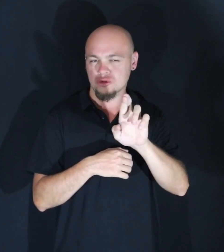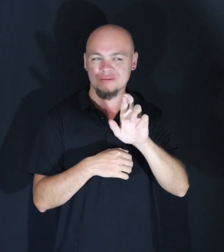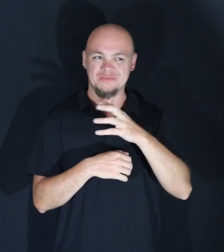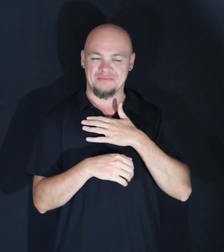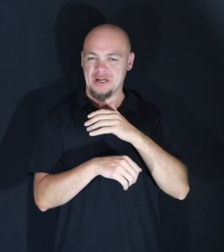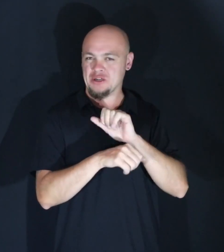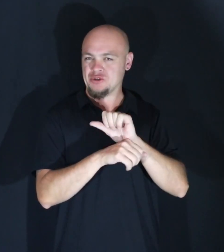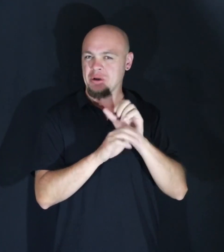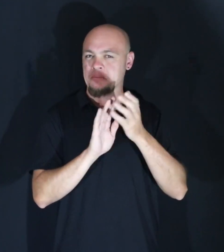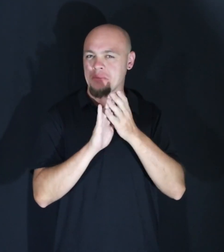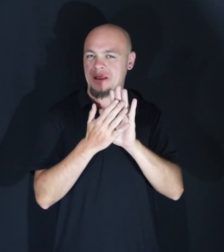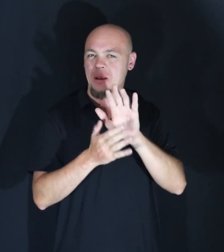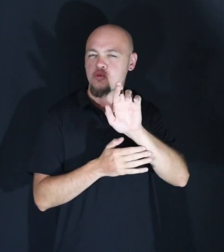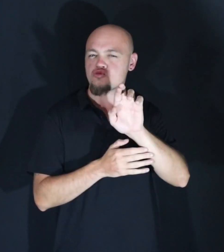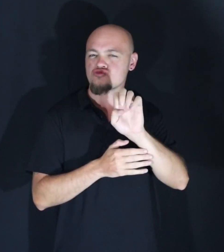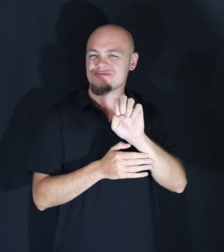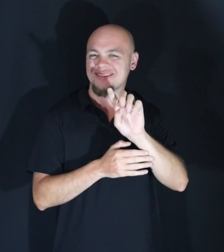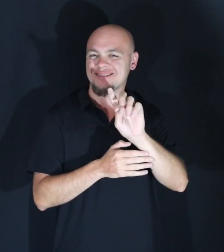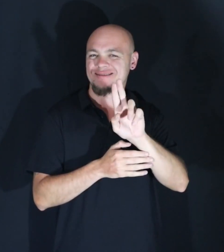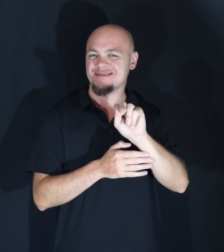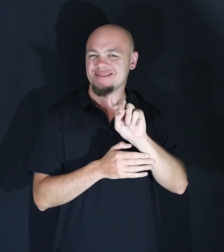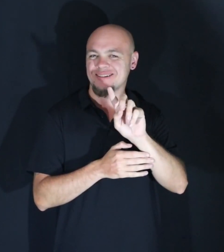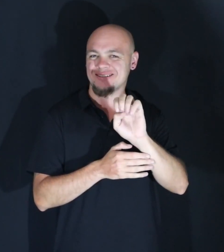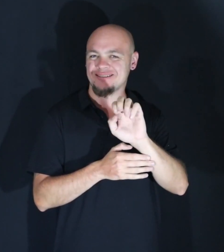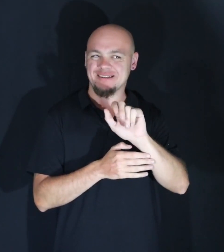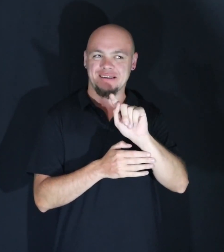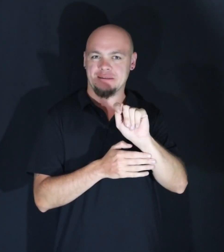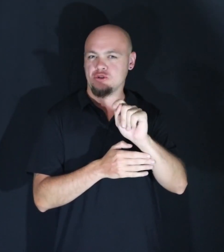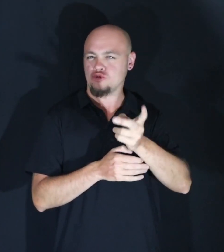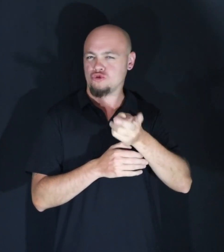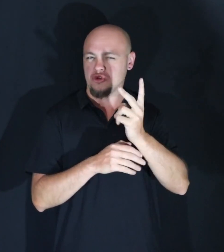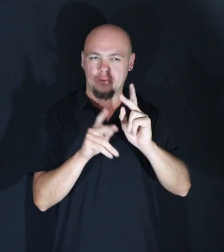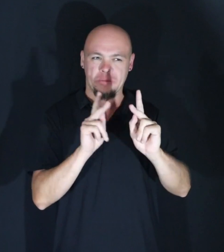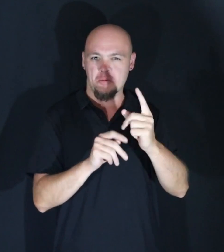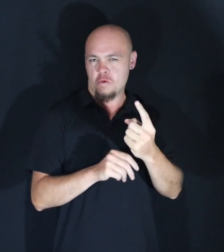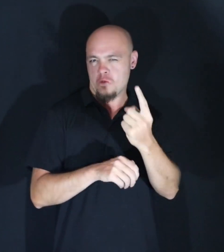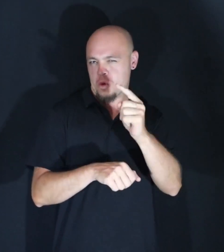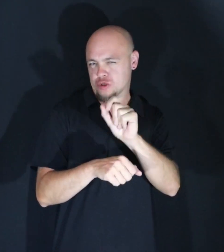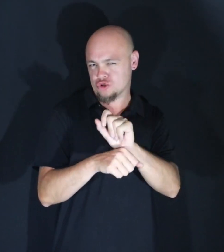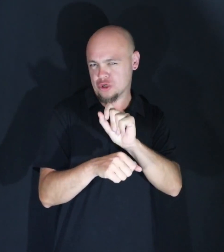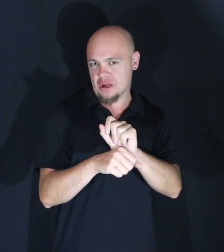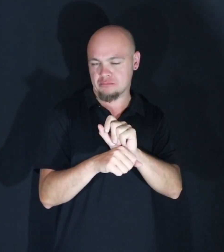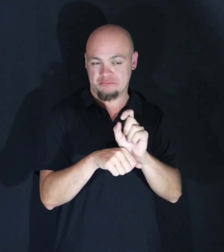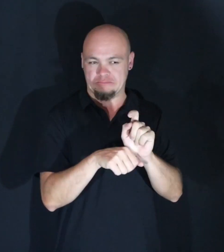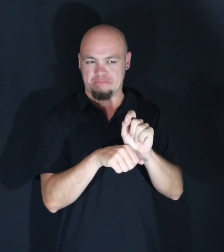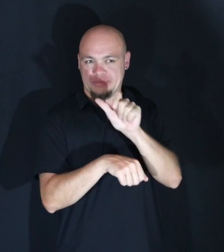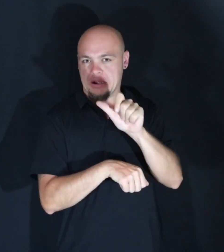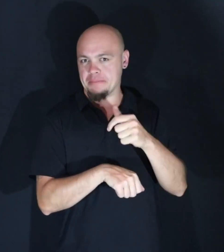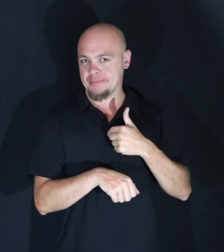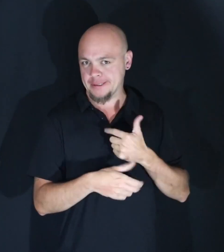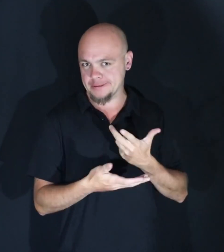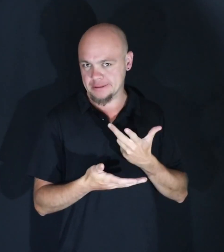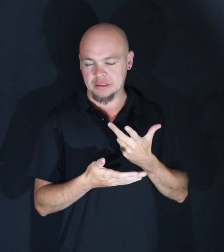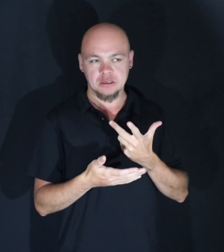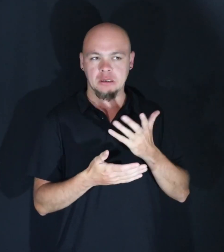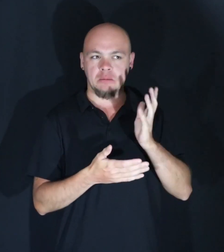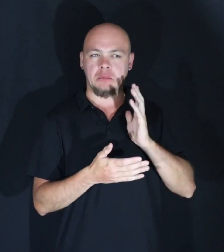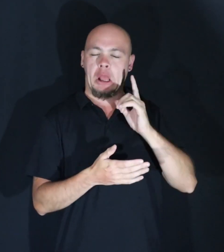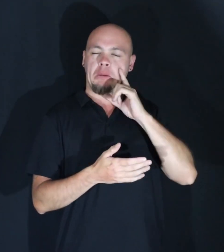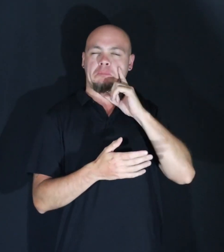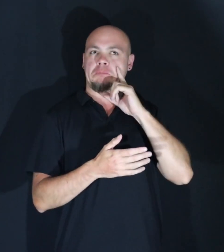in my industry over the last few years. It just never happened to me. Losing my job wasn't just